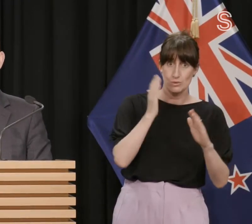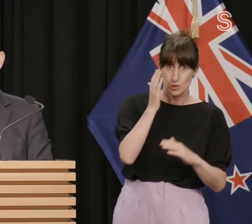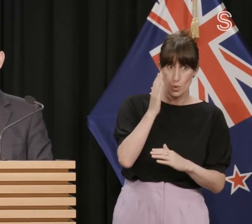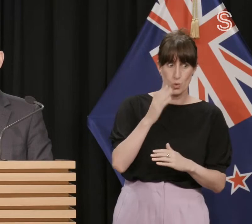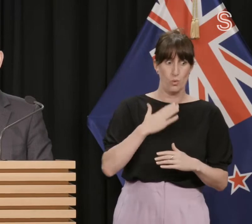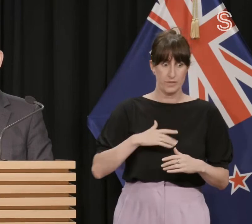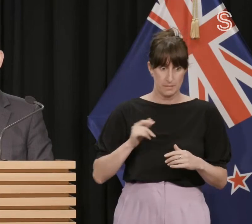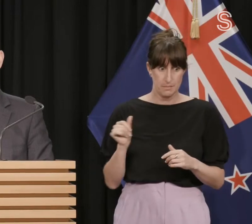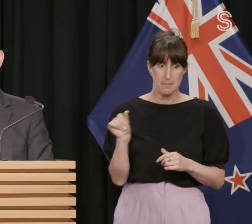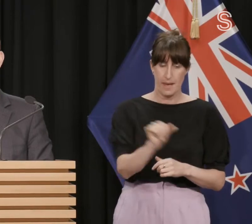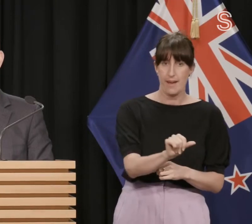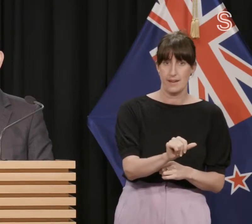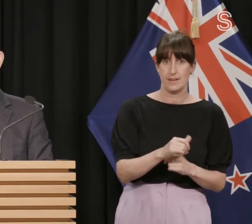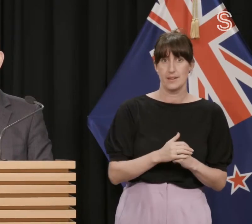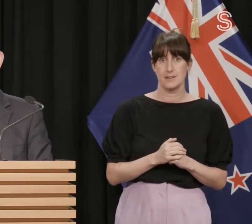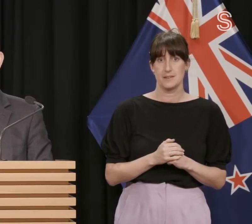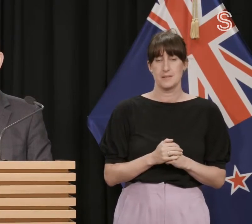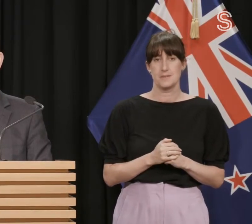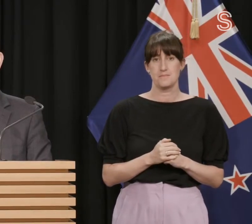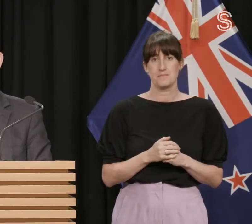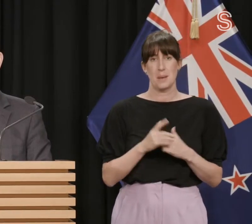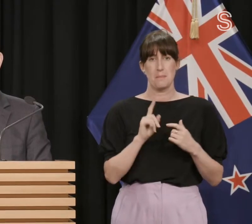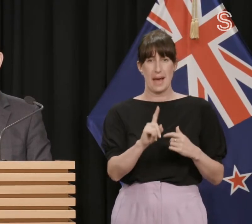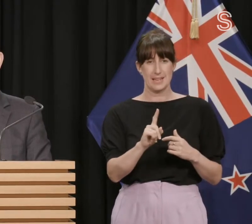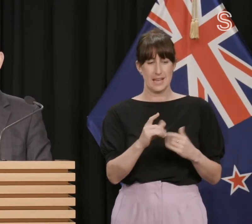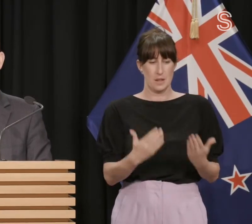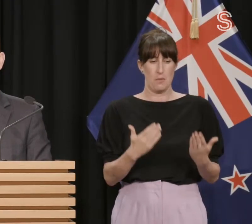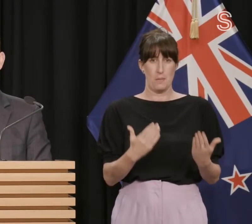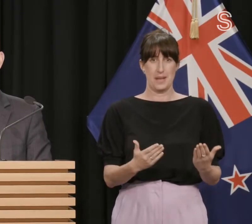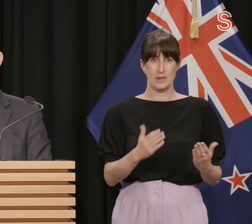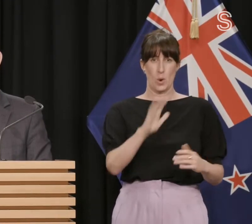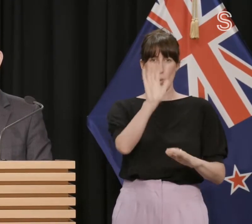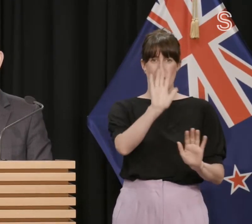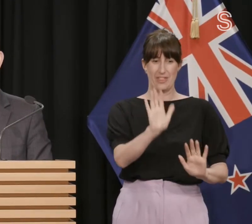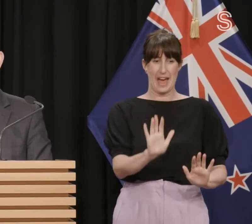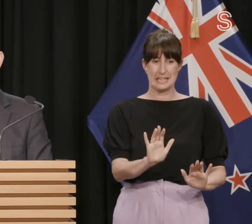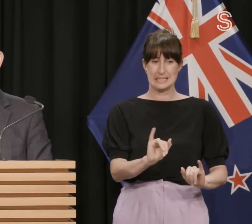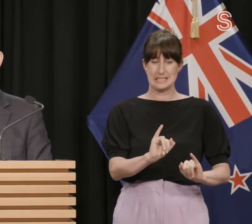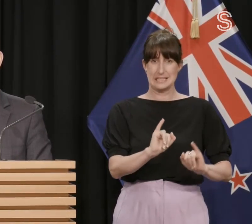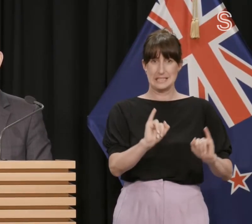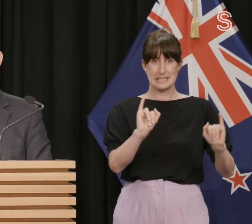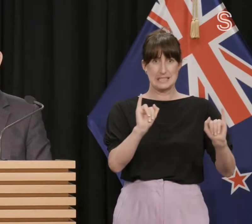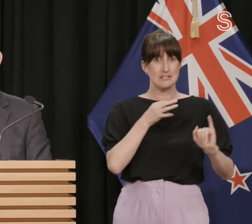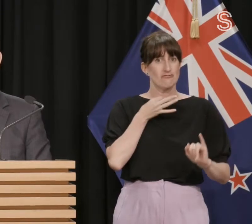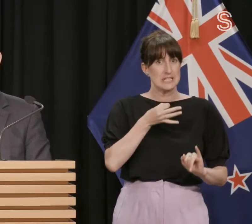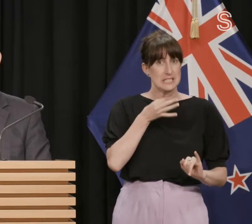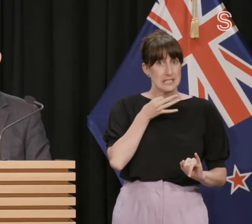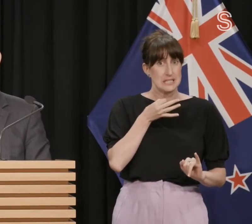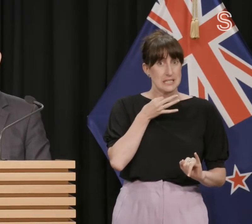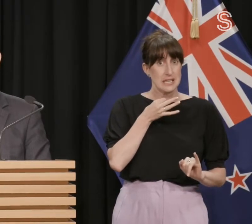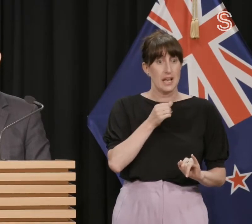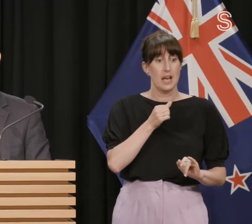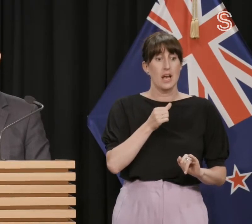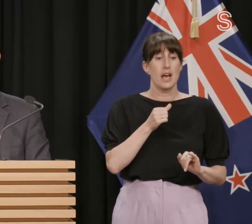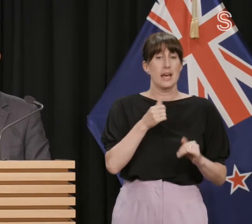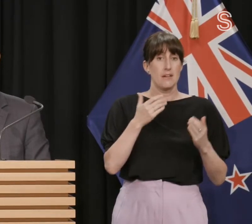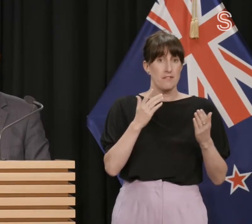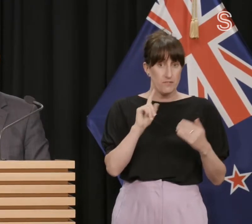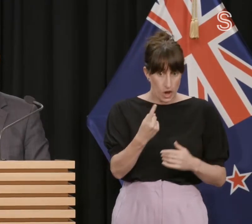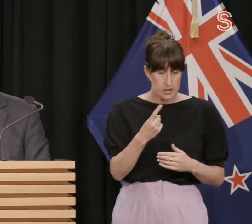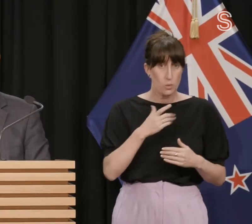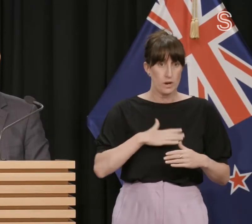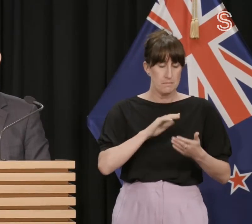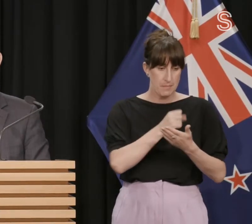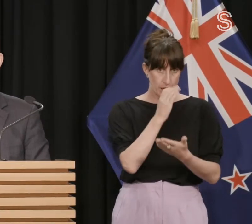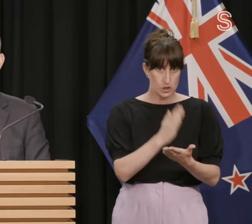possible. We're dealing with a very volatile weather picture at the moment. As soon as we can get the all clear for kids to get back into their learning, of course we